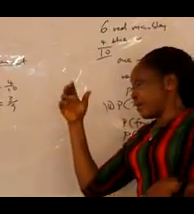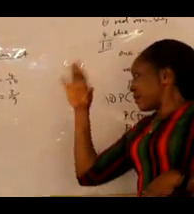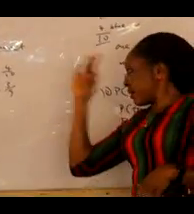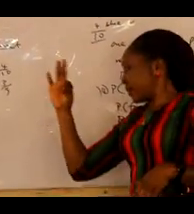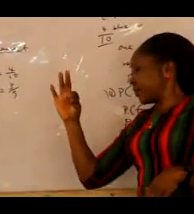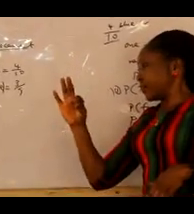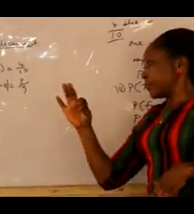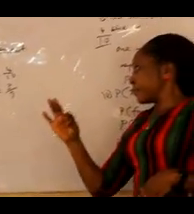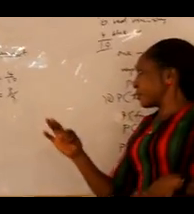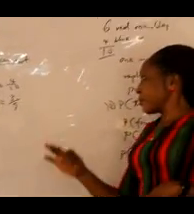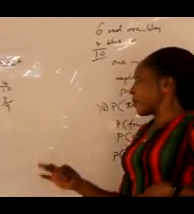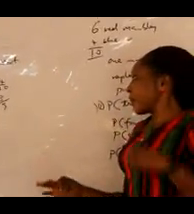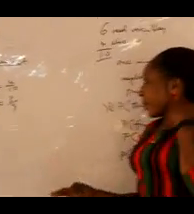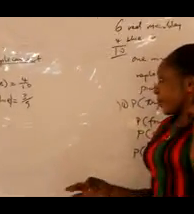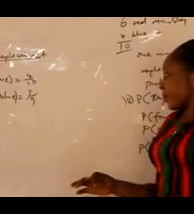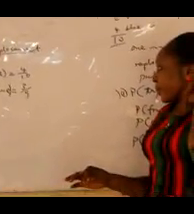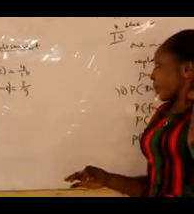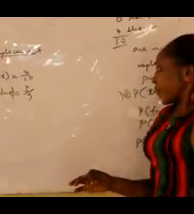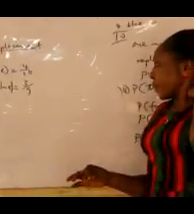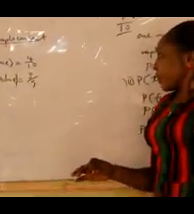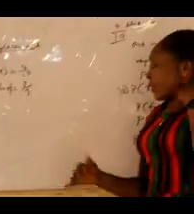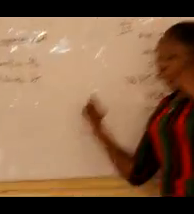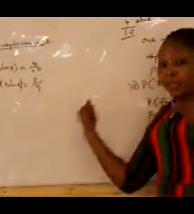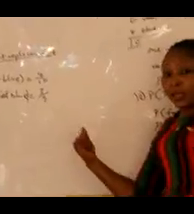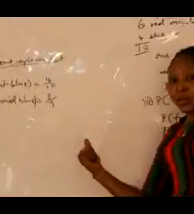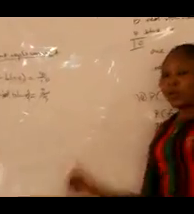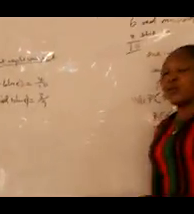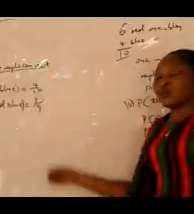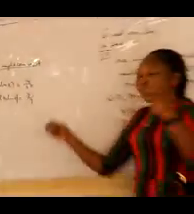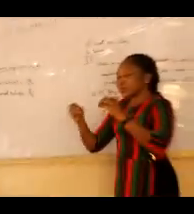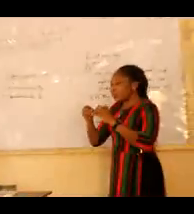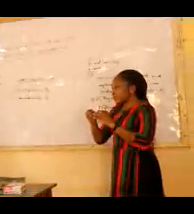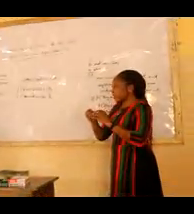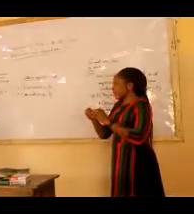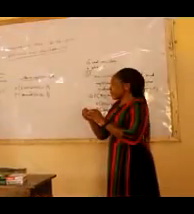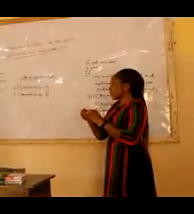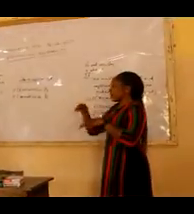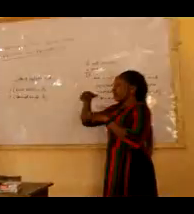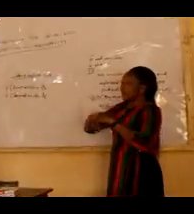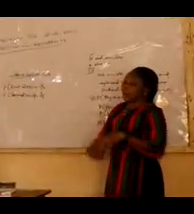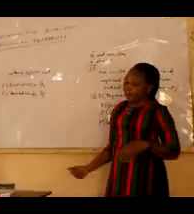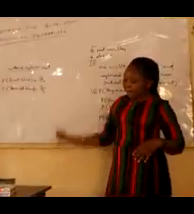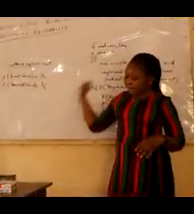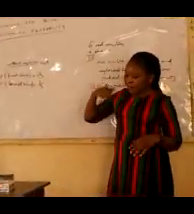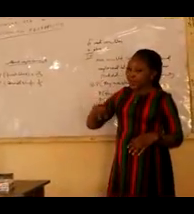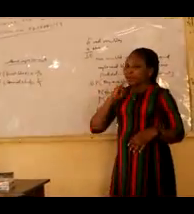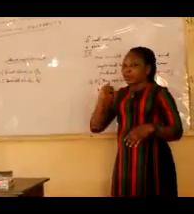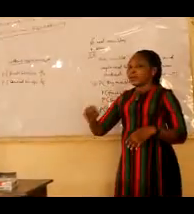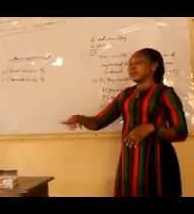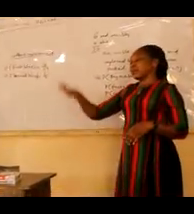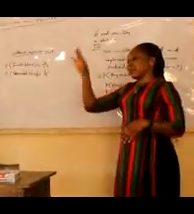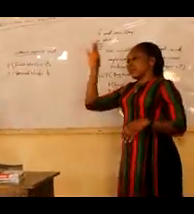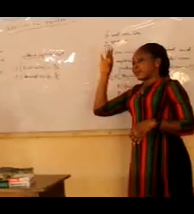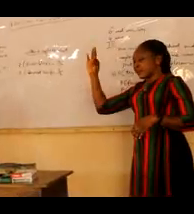total marble in the bag now will be 9. And chance of getting blue is also 3. One blue has been